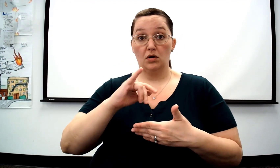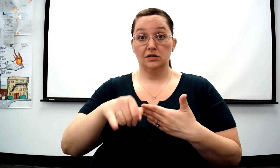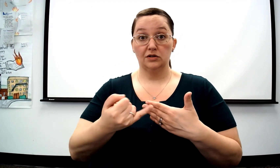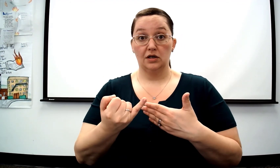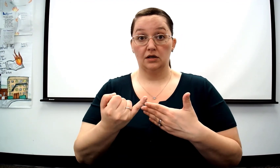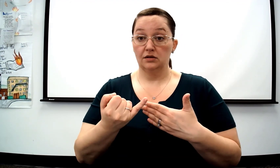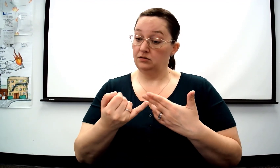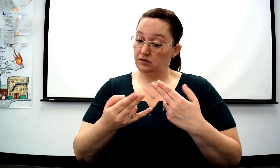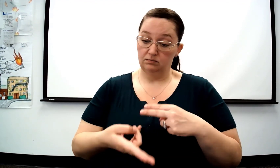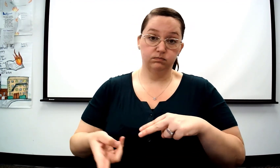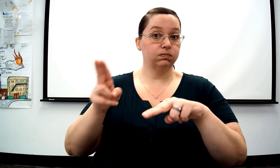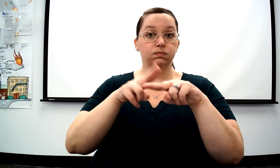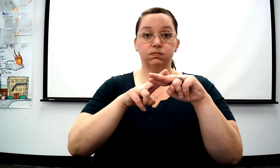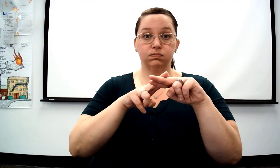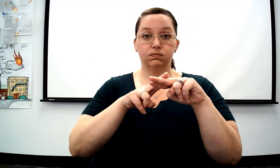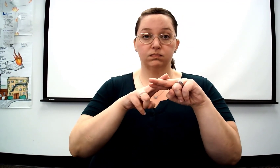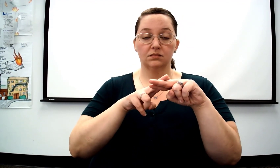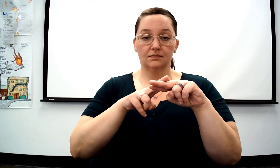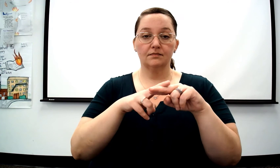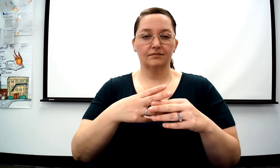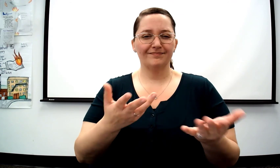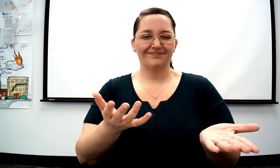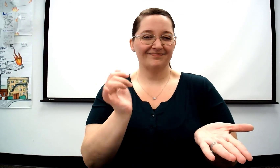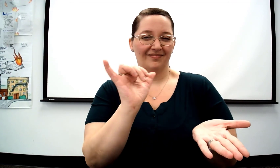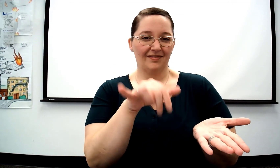Or your projects are dramatically increasing.